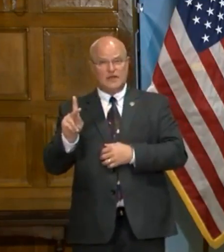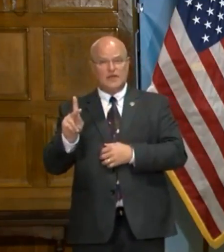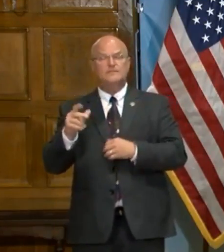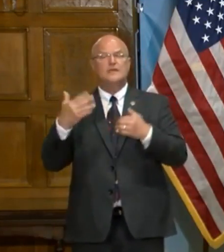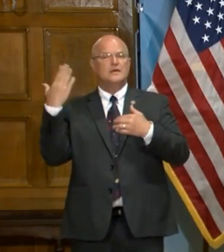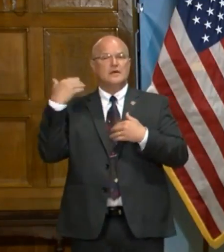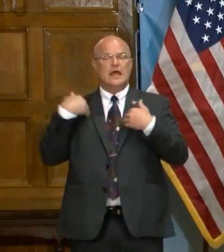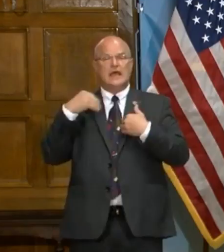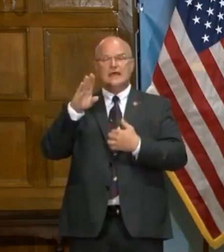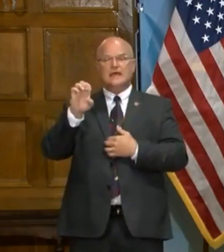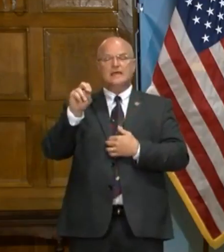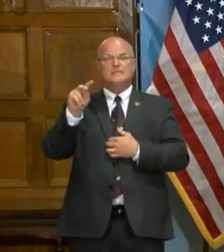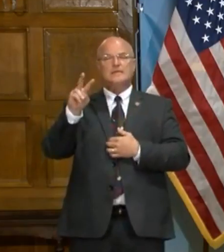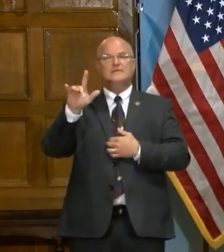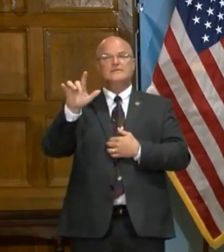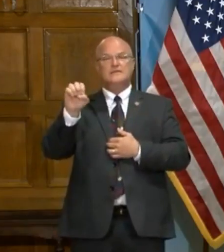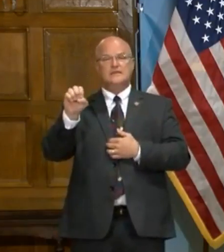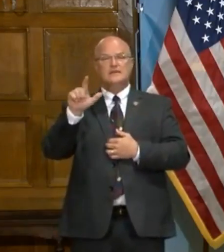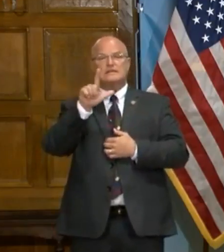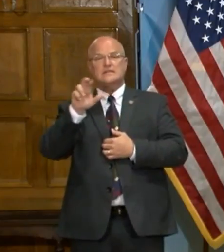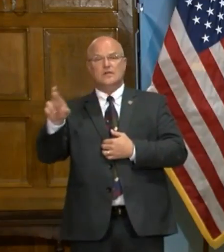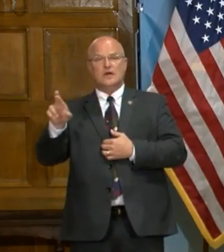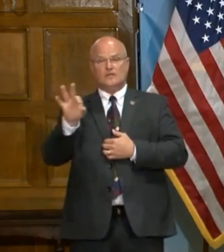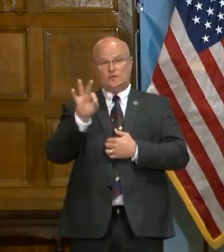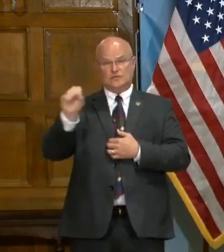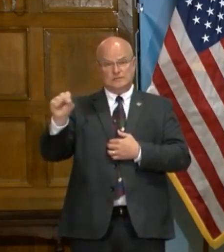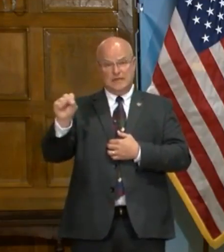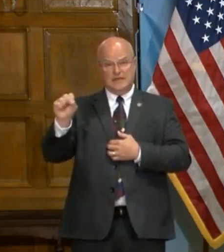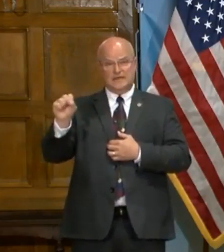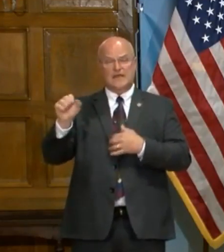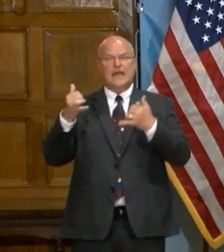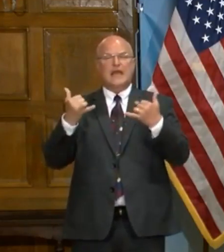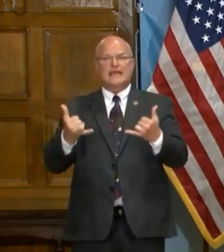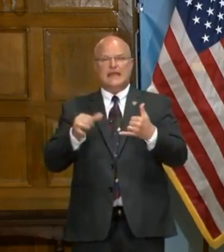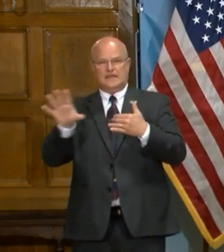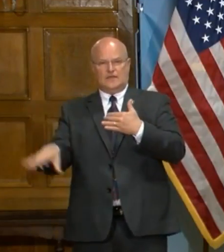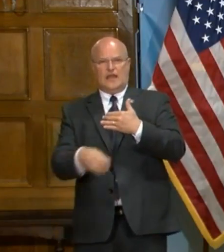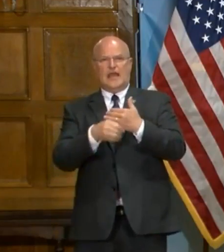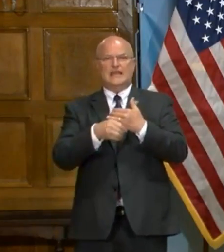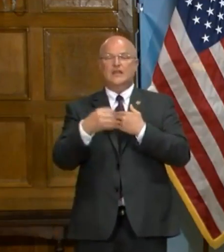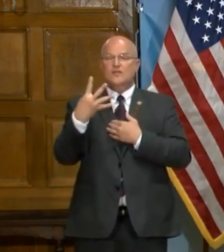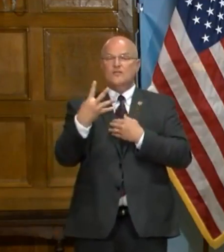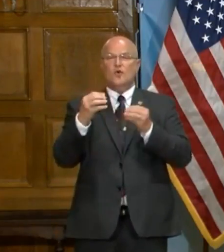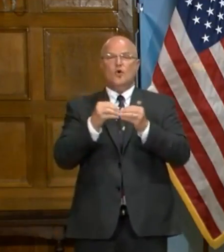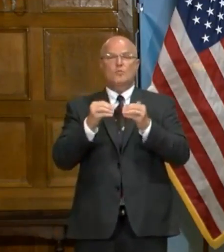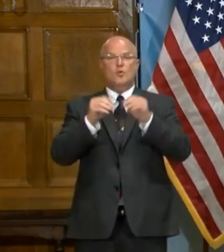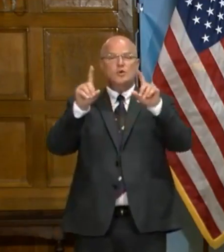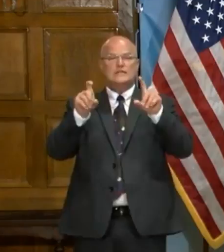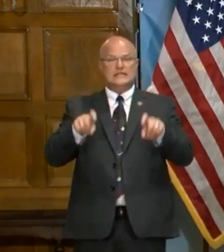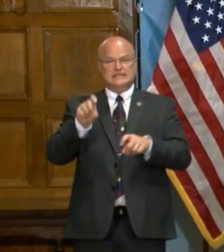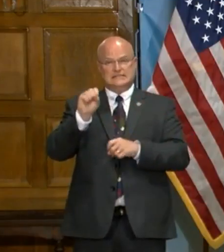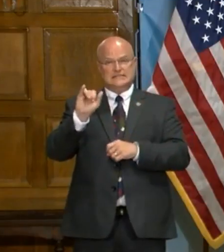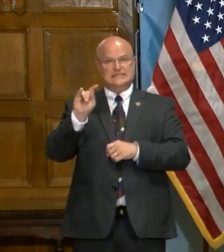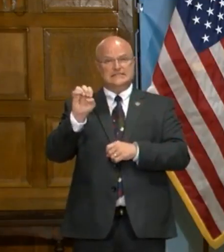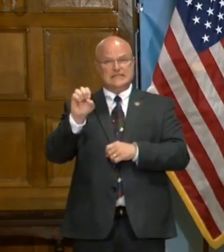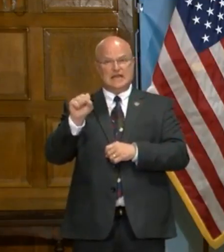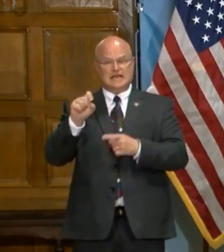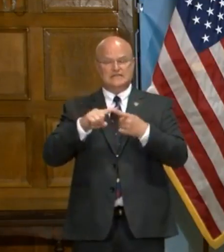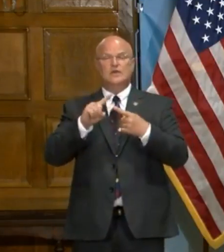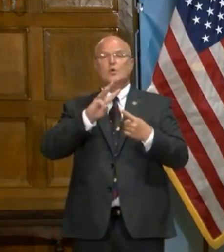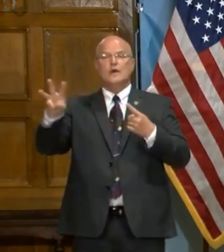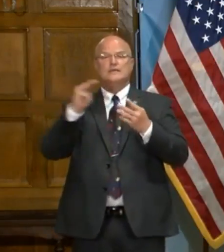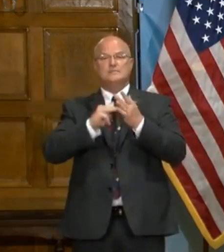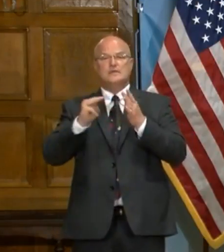They did have it in Bentonville, Little Rock, and Fort Smith, and they are now adding 4 more testing sites, which is